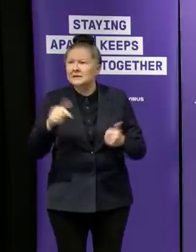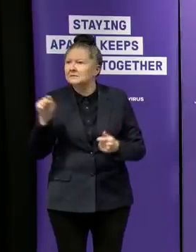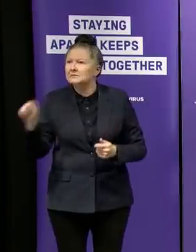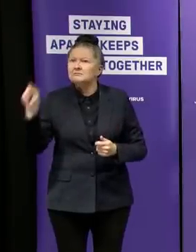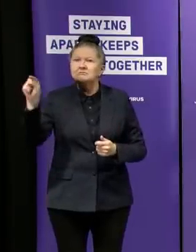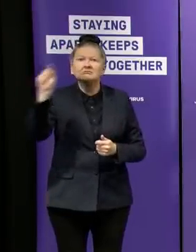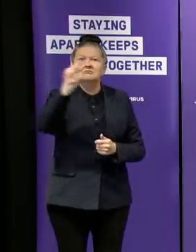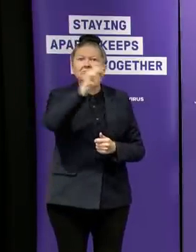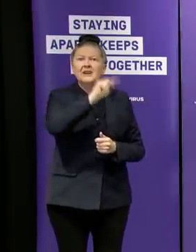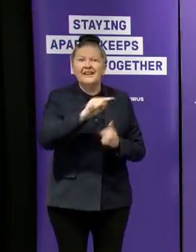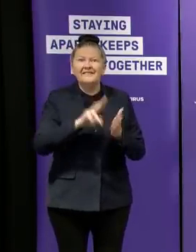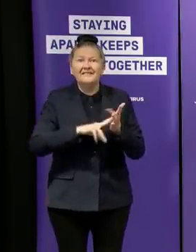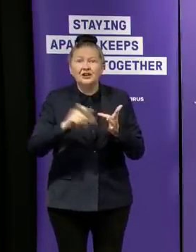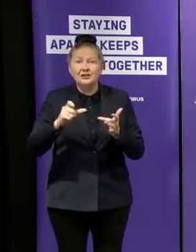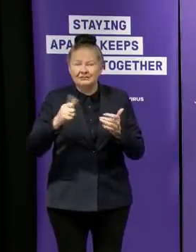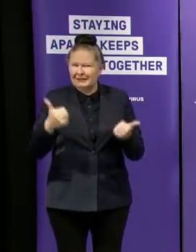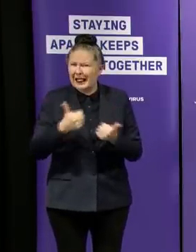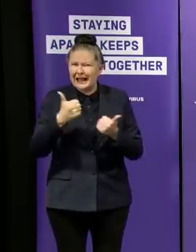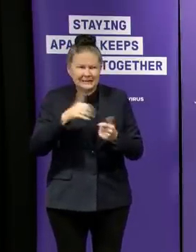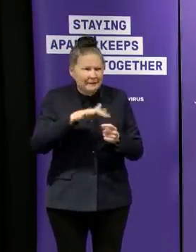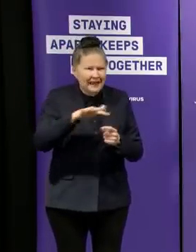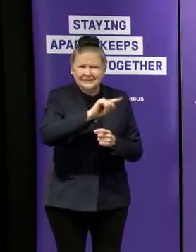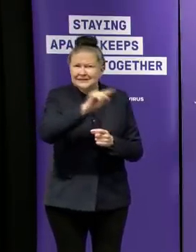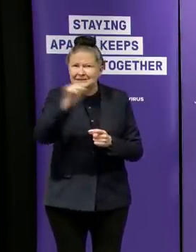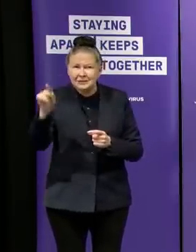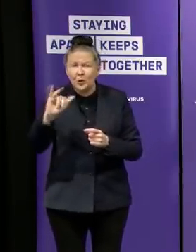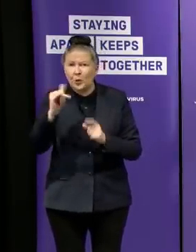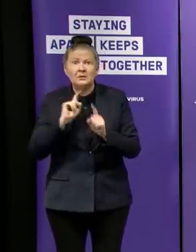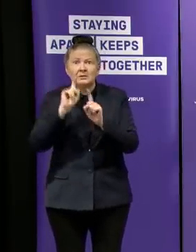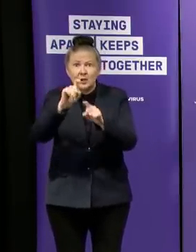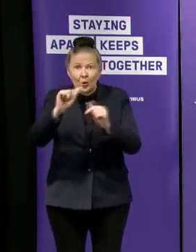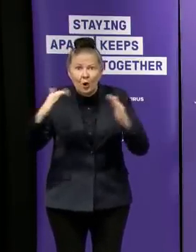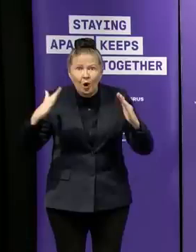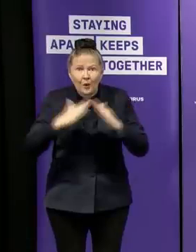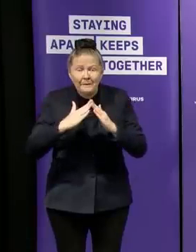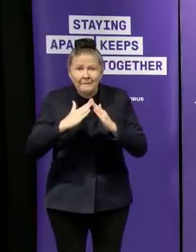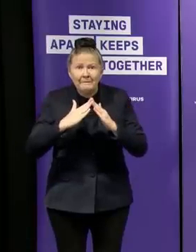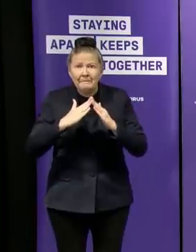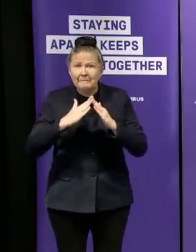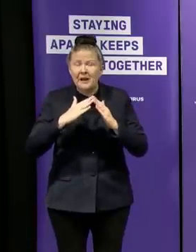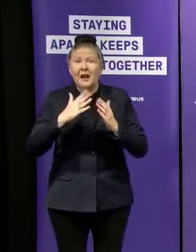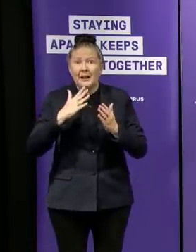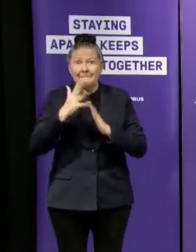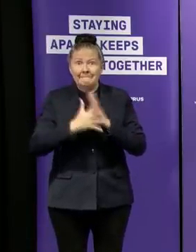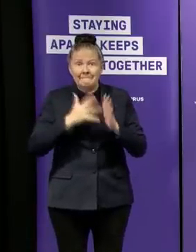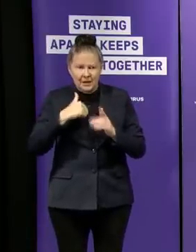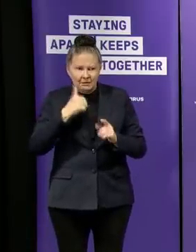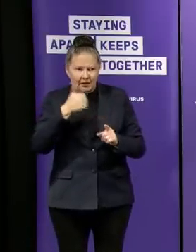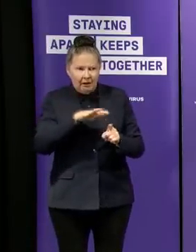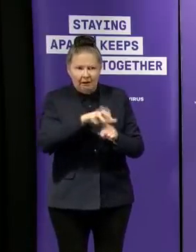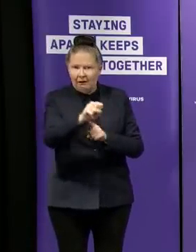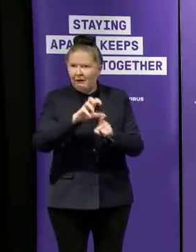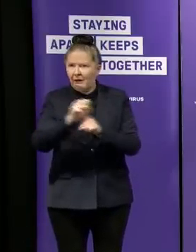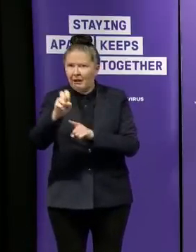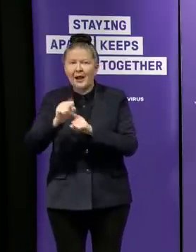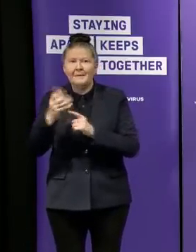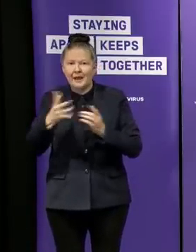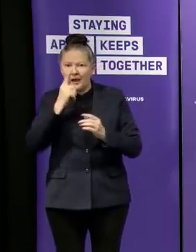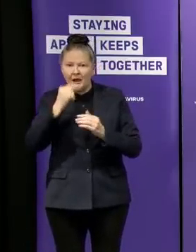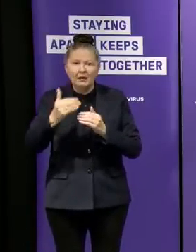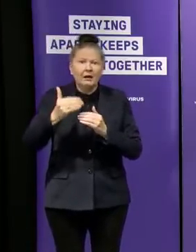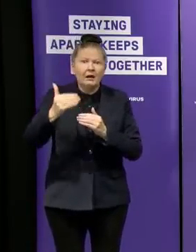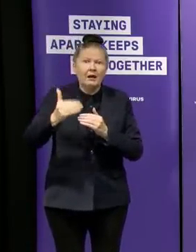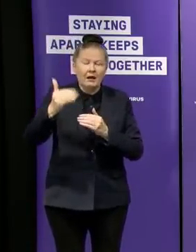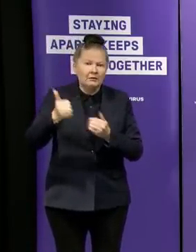available is critical to allowing us the confidence to ease these restrictions in a sensible, careful